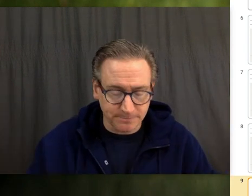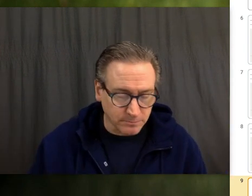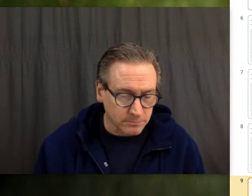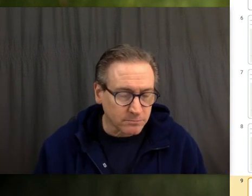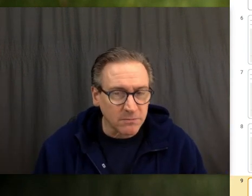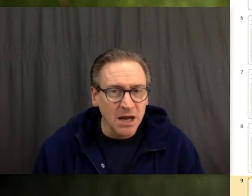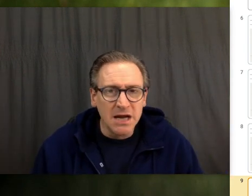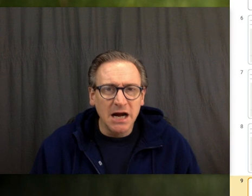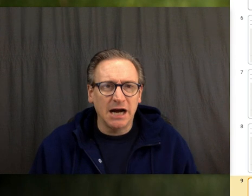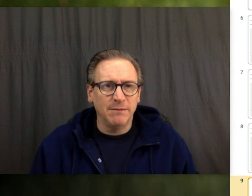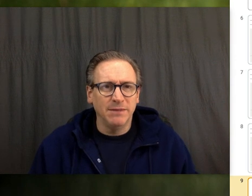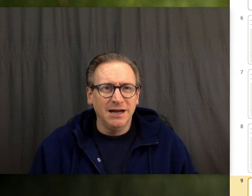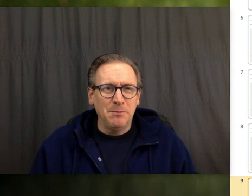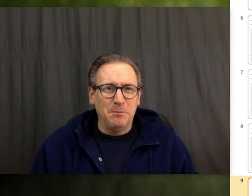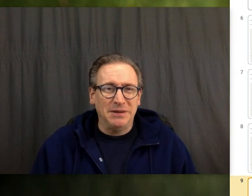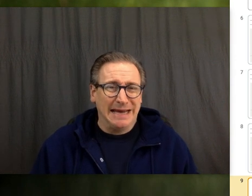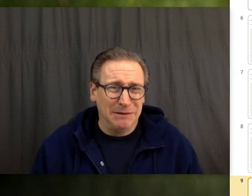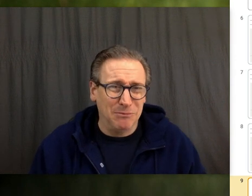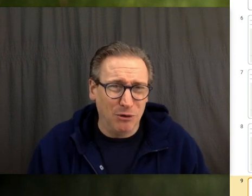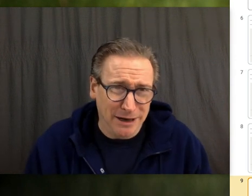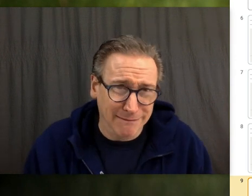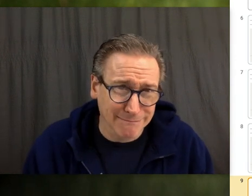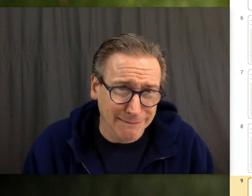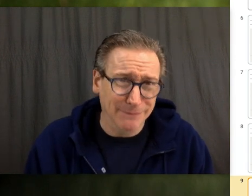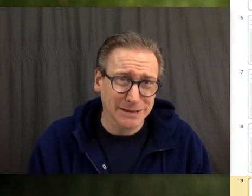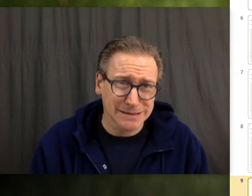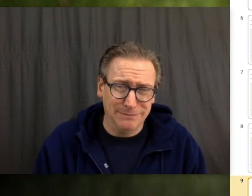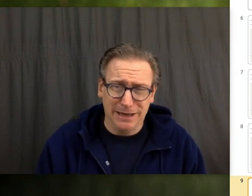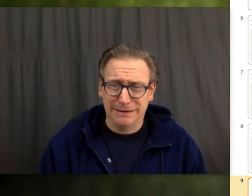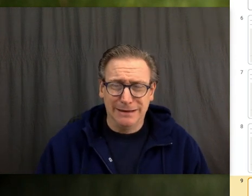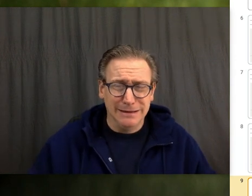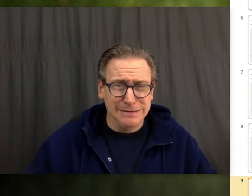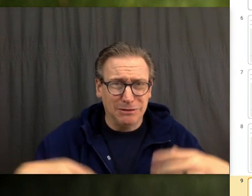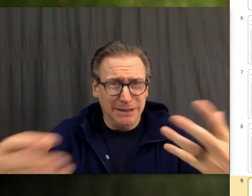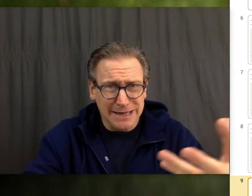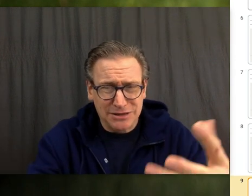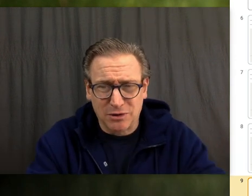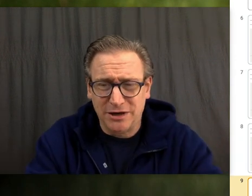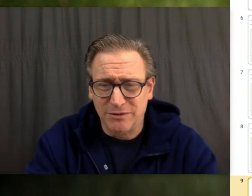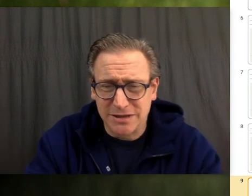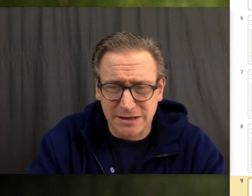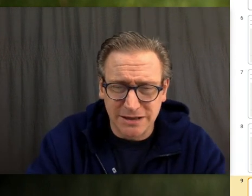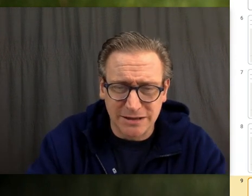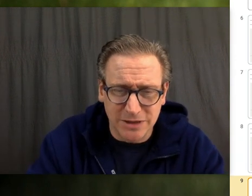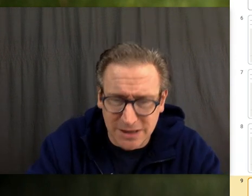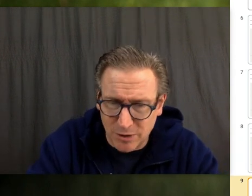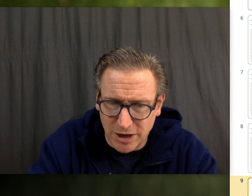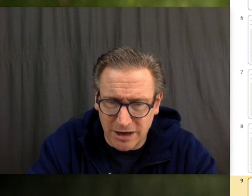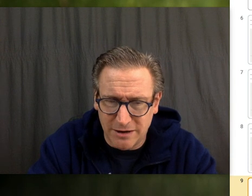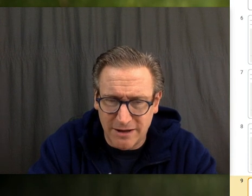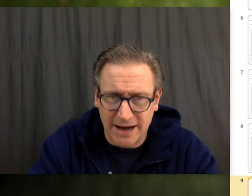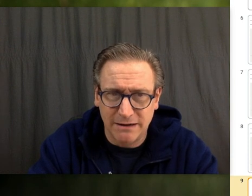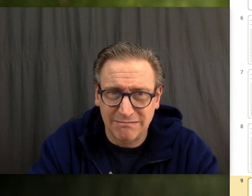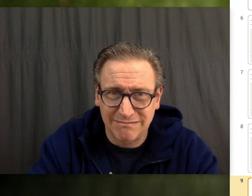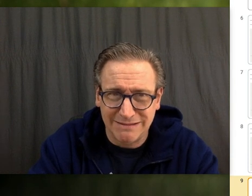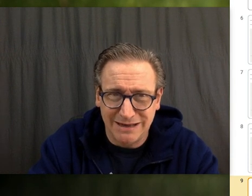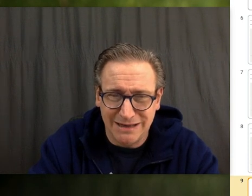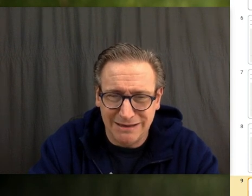someone. But they get boring, I must admit. So unless you're working with someone on